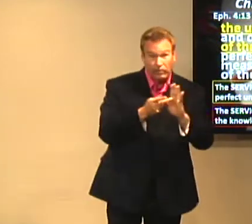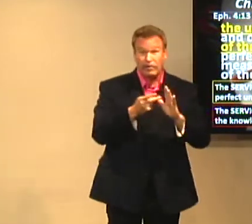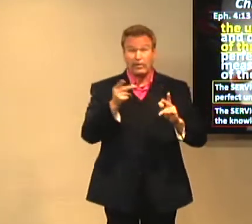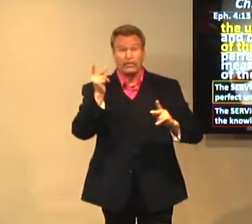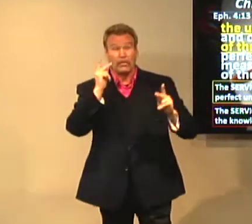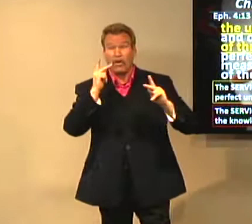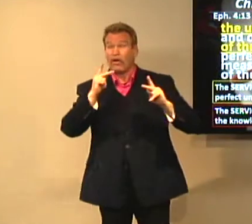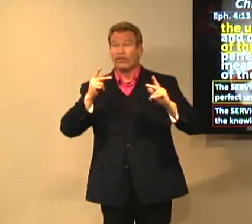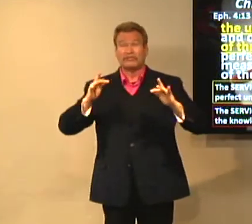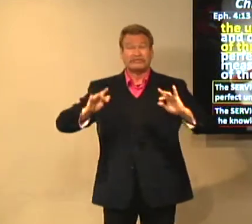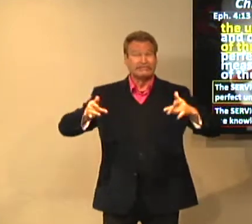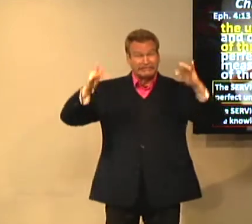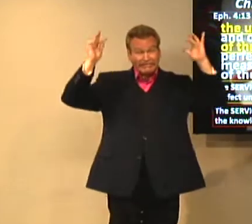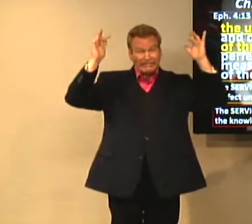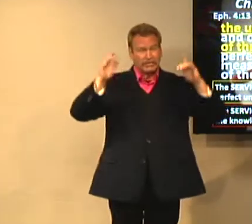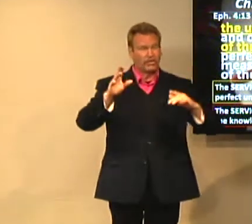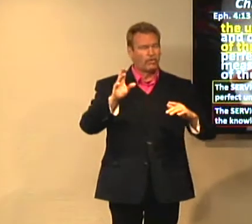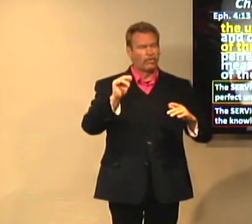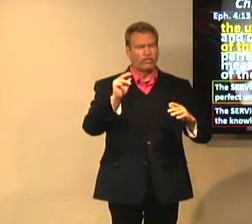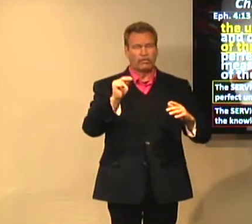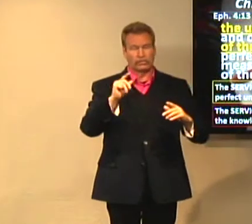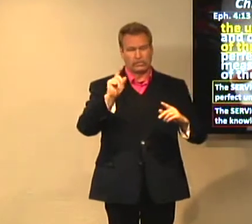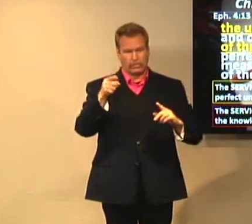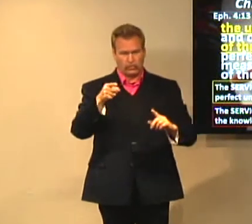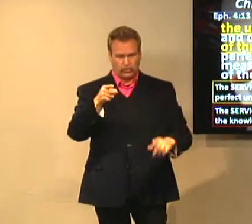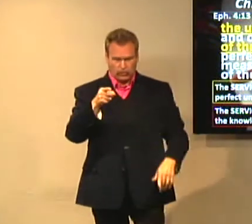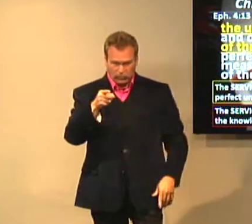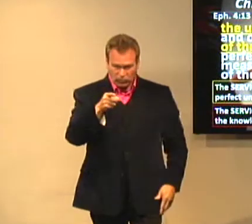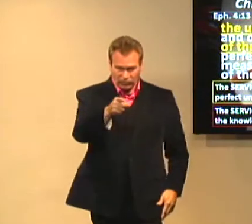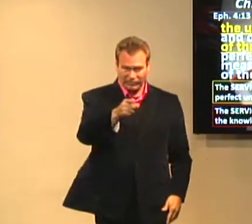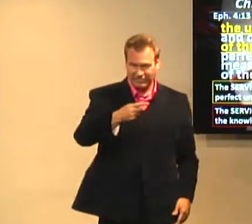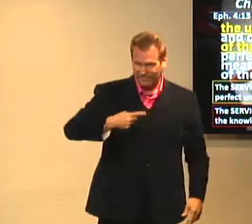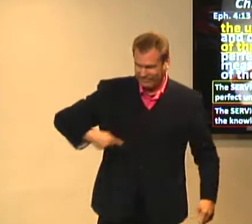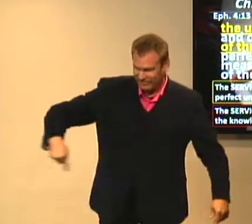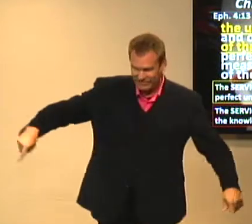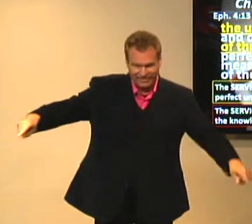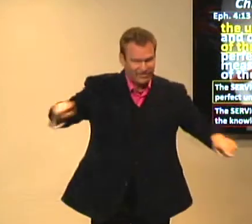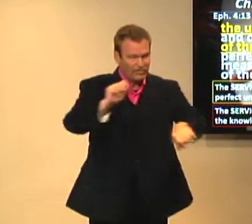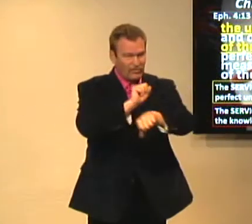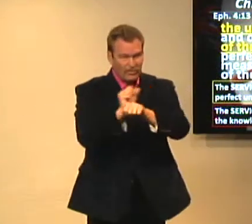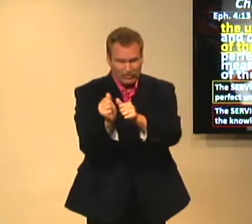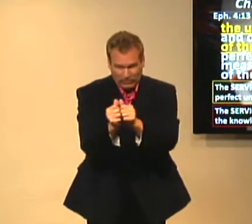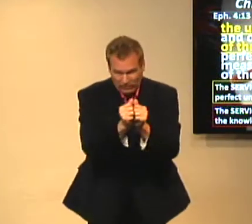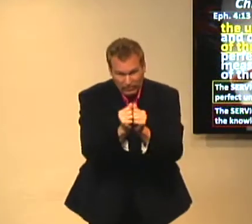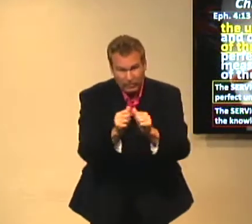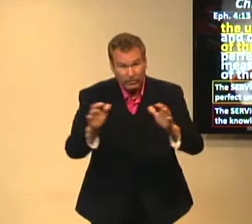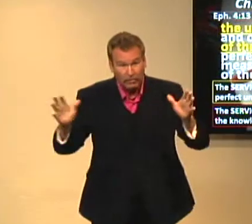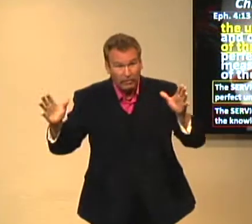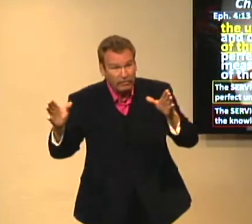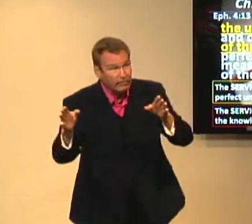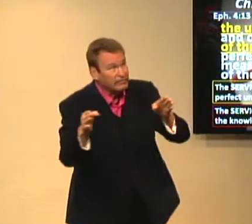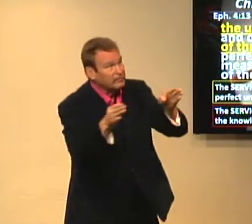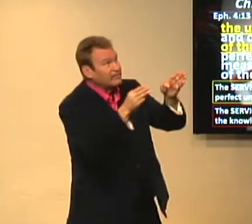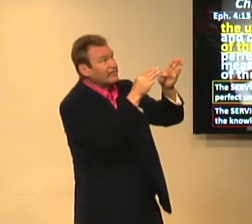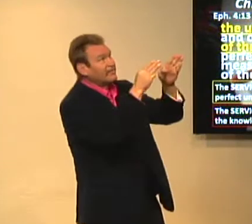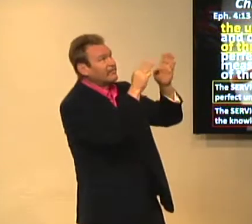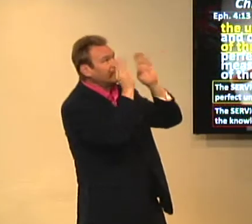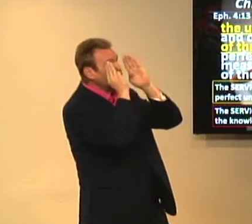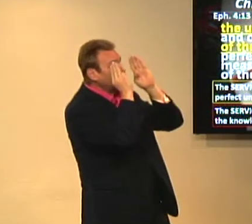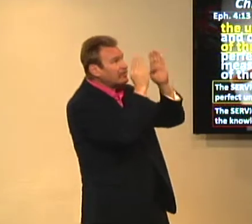church. But what it means is that people do not get the glory, but all of us work together to turn our